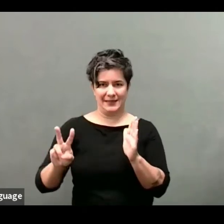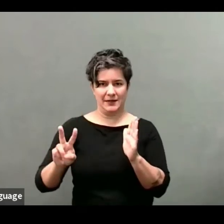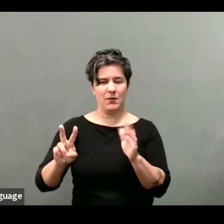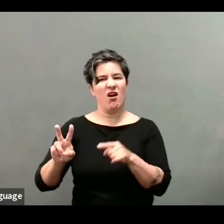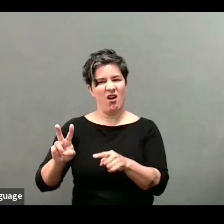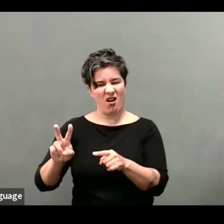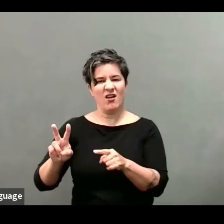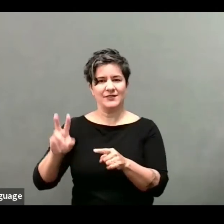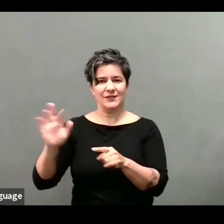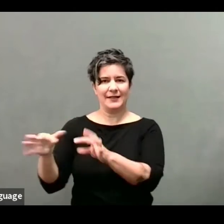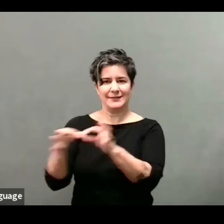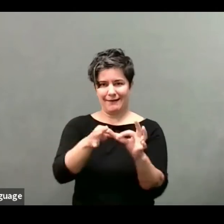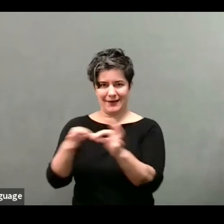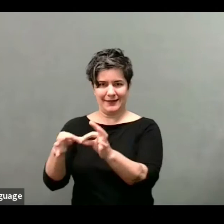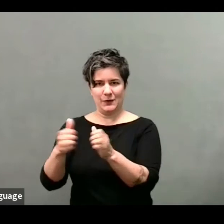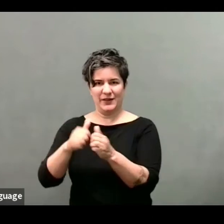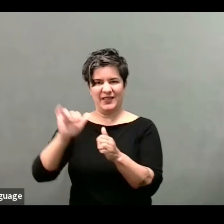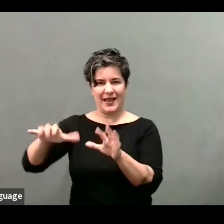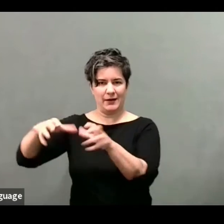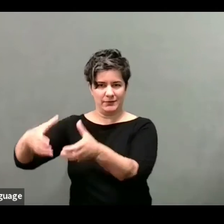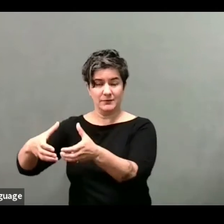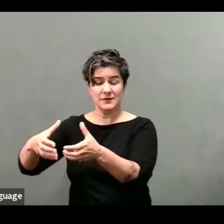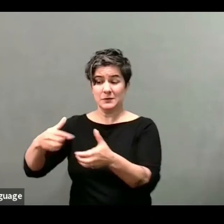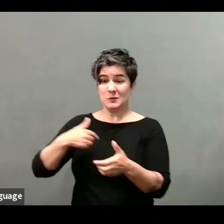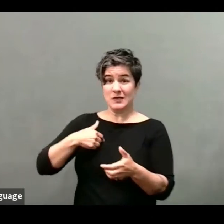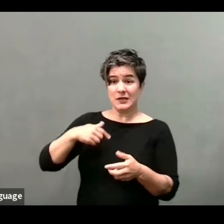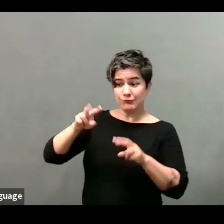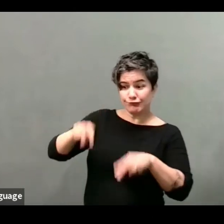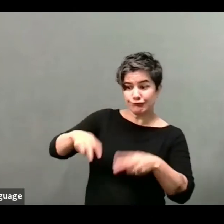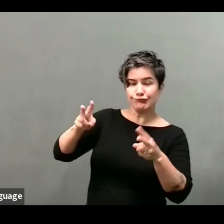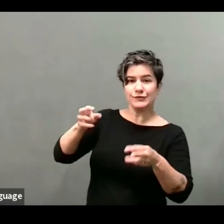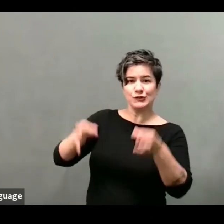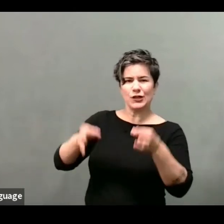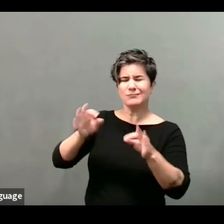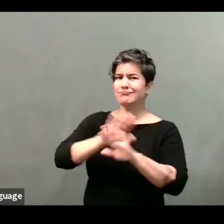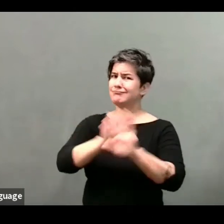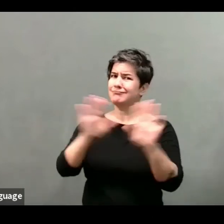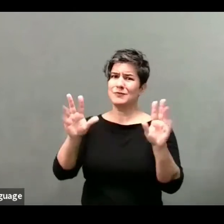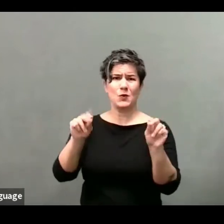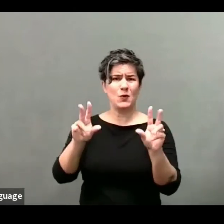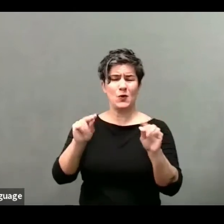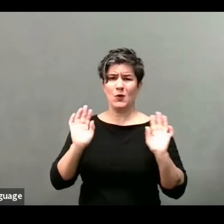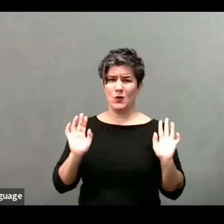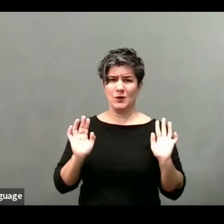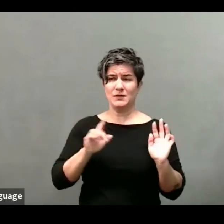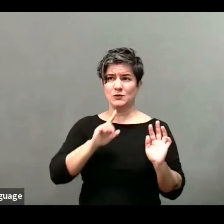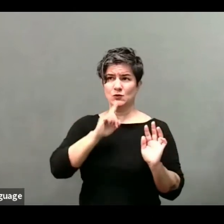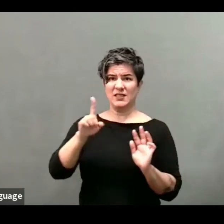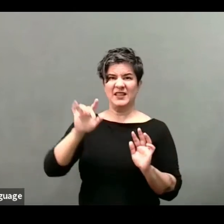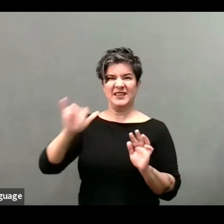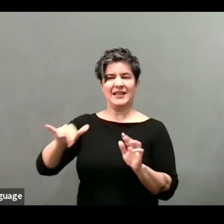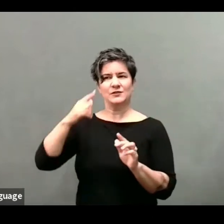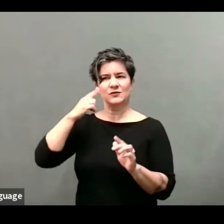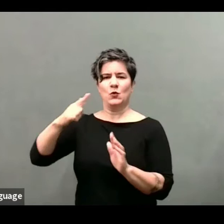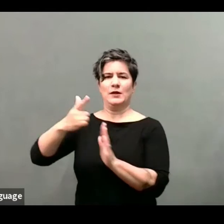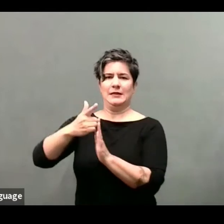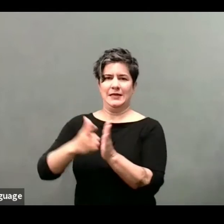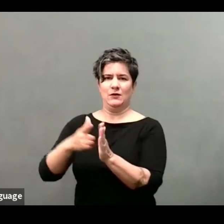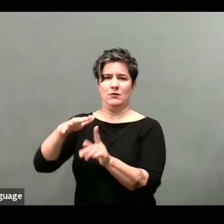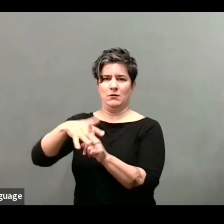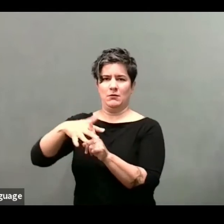out and point out that it's not meant as a judgment or any sort of derogatory term, but really meant in a legal